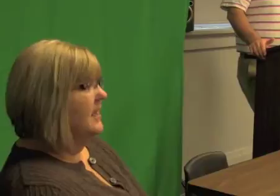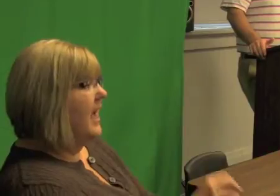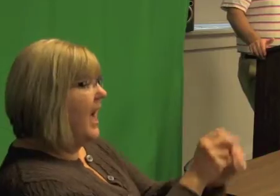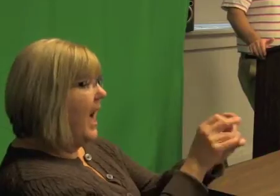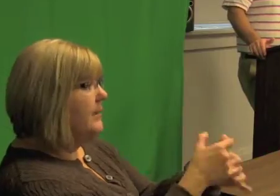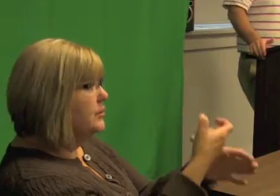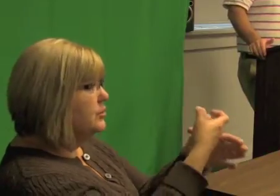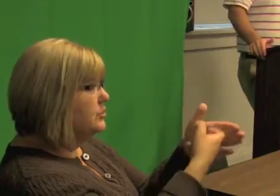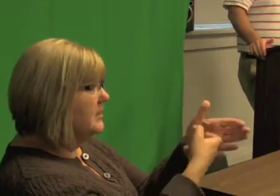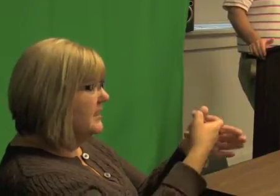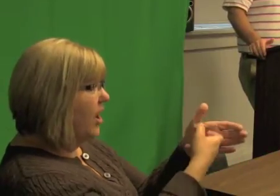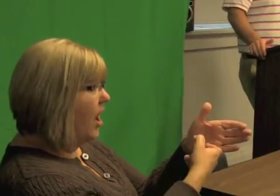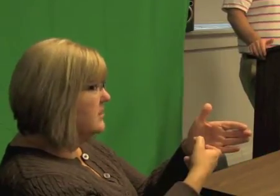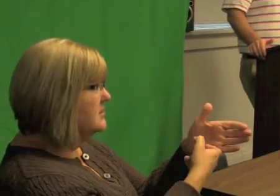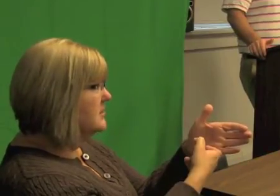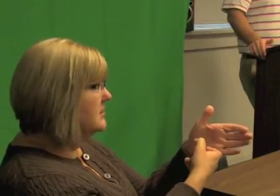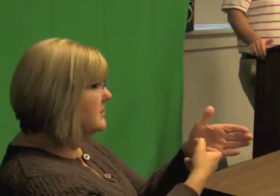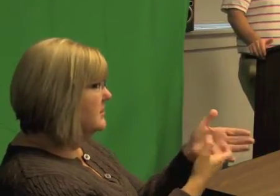Opportunity cost.